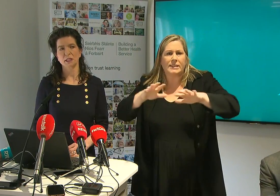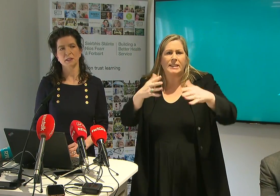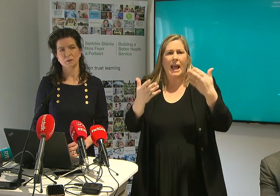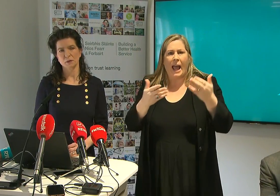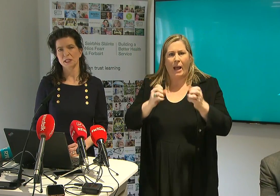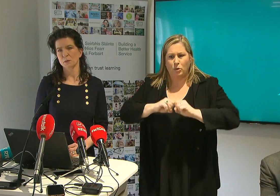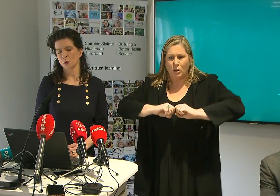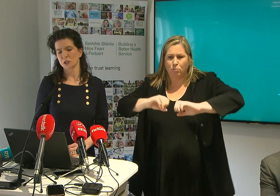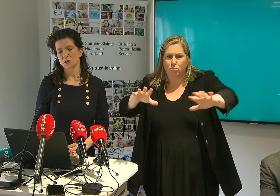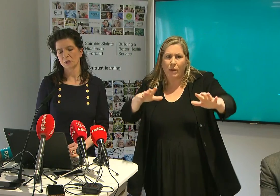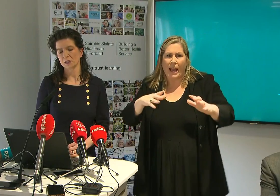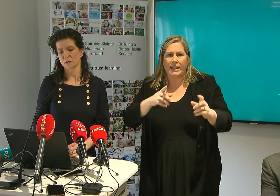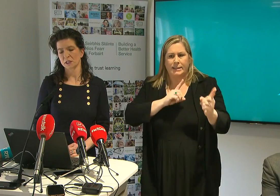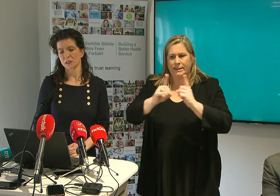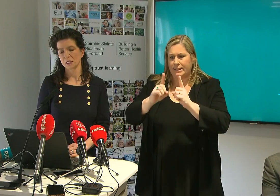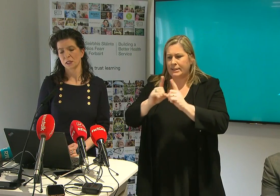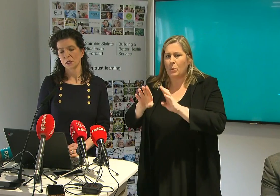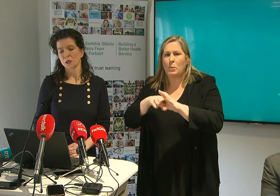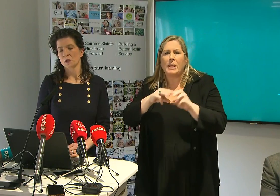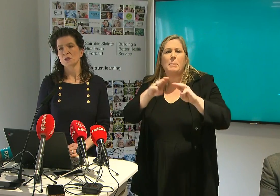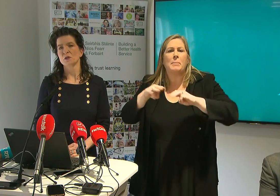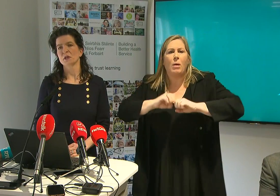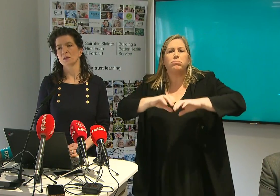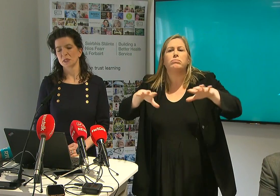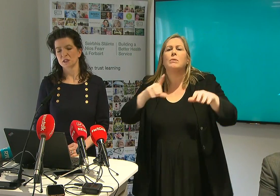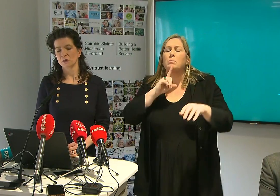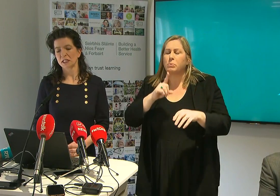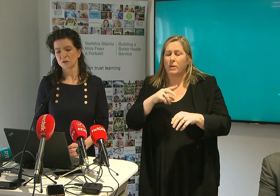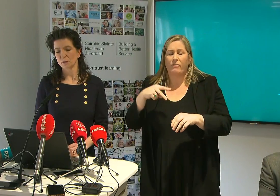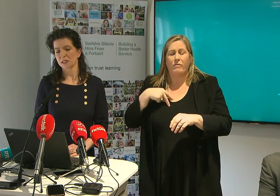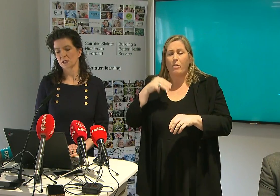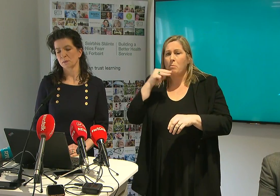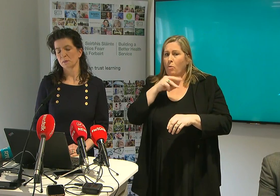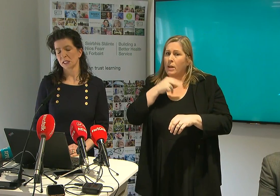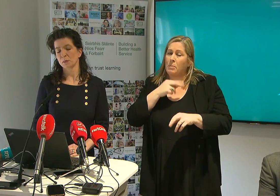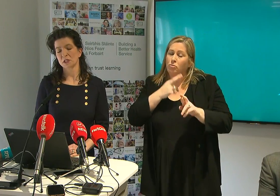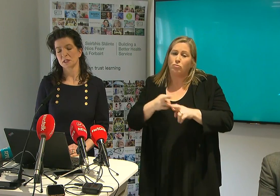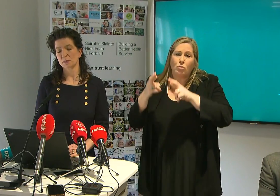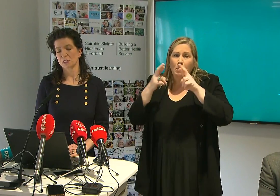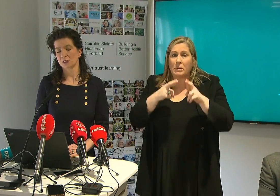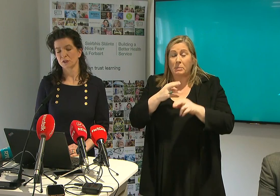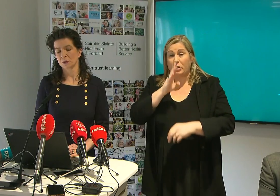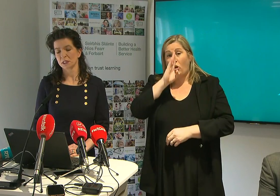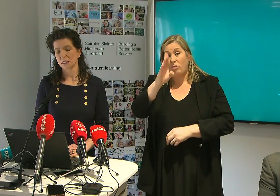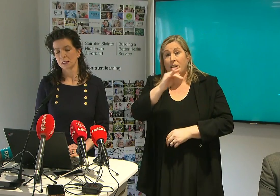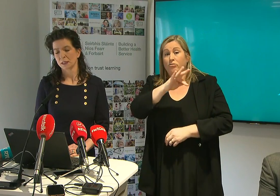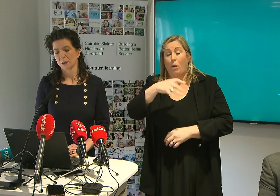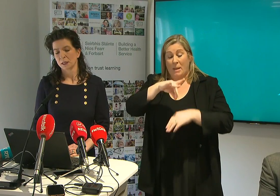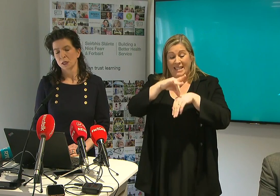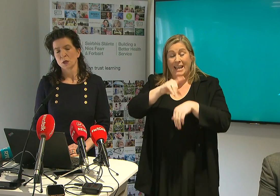it's really, really important to reiterate it so that it can be directly from a sick person's bodily